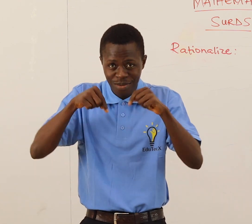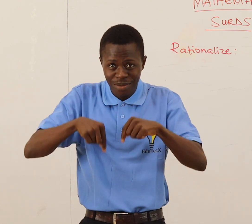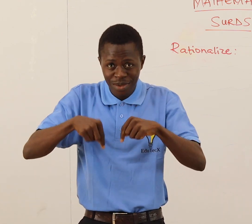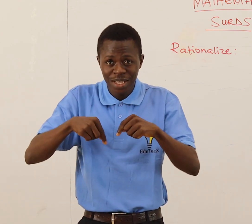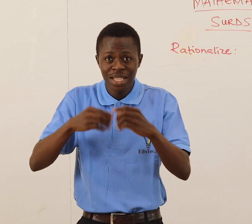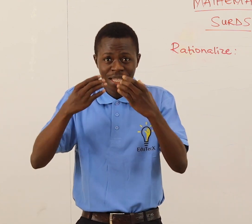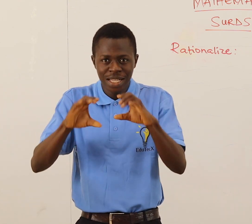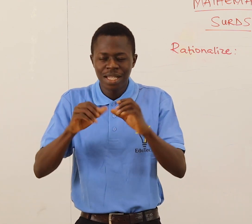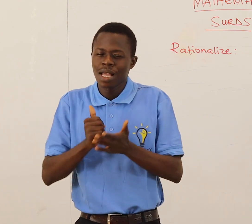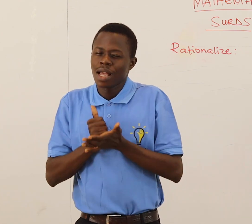5?